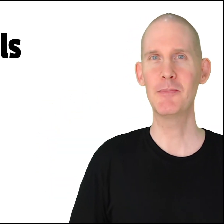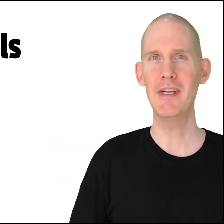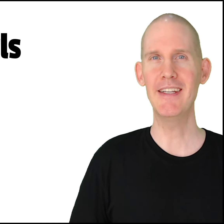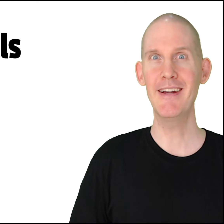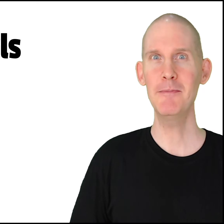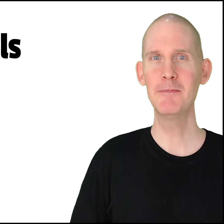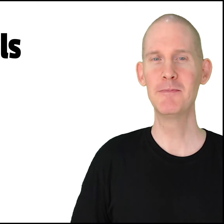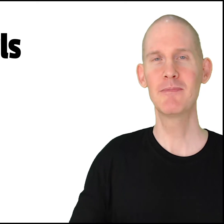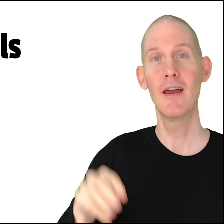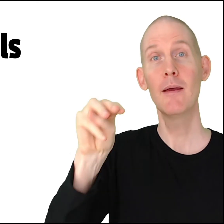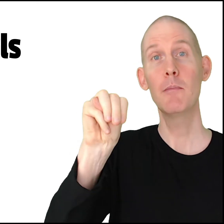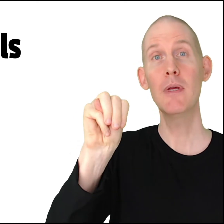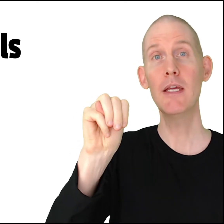Speeding up. Mean